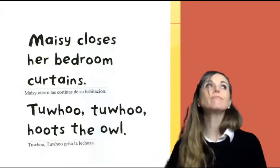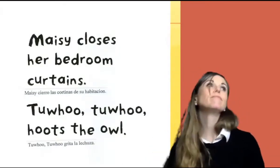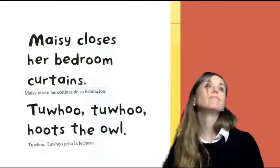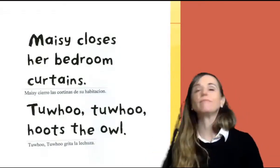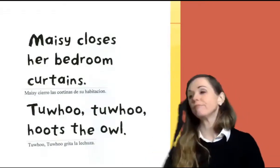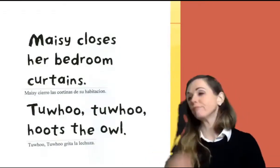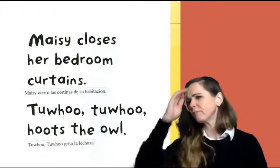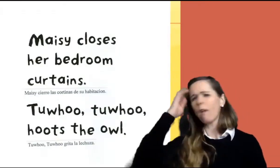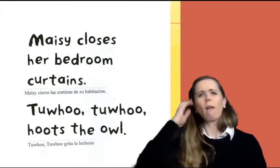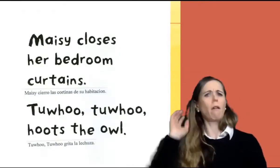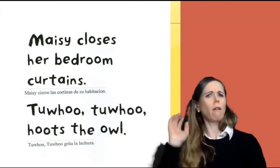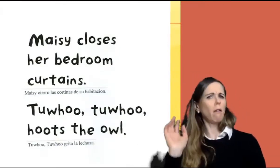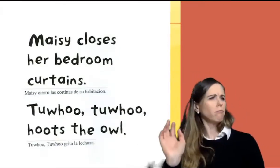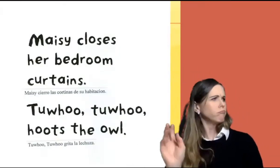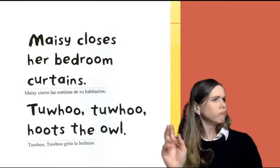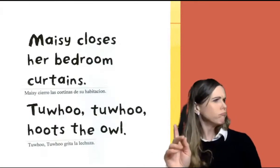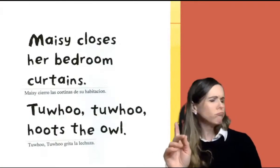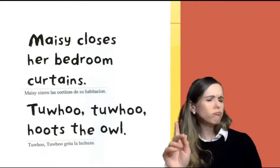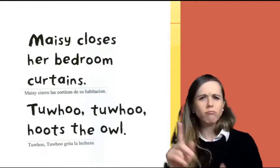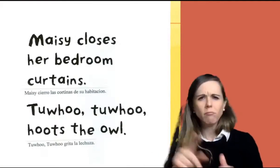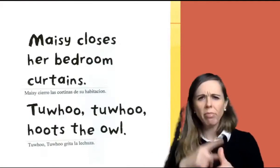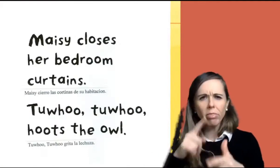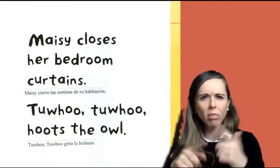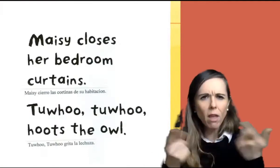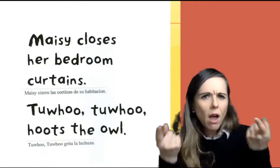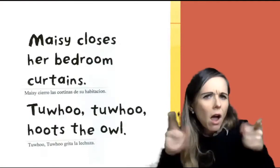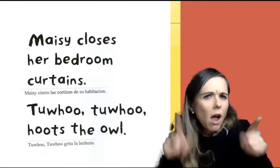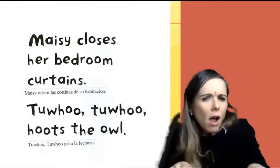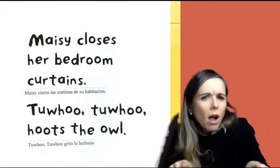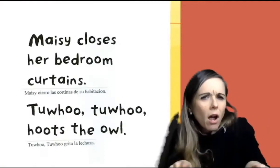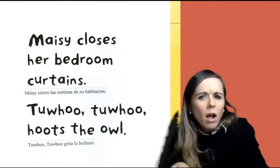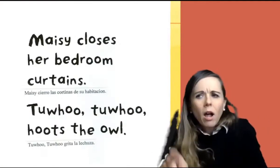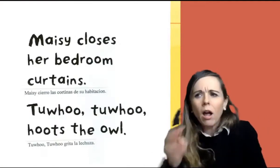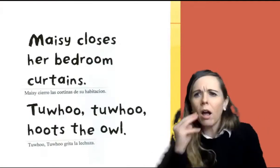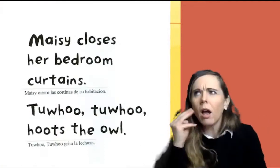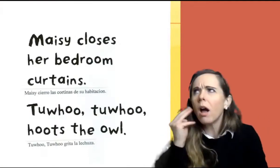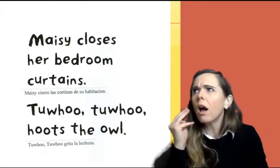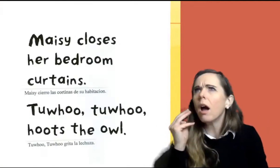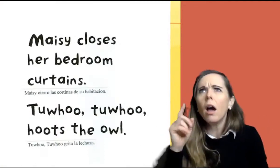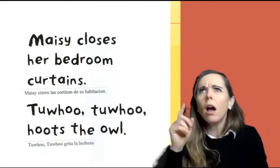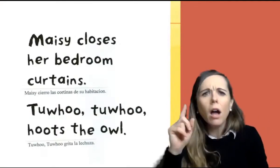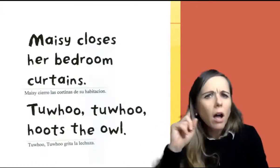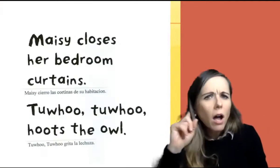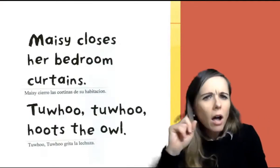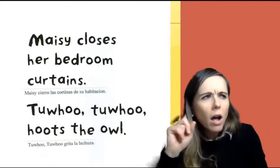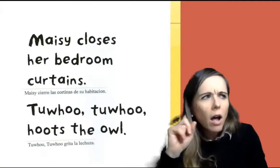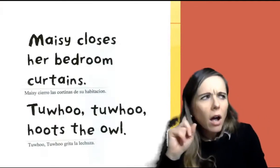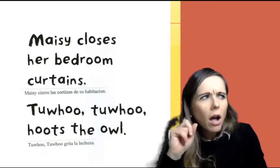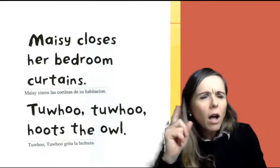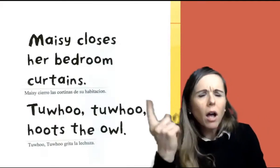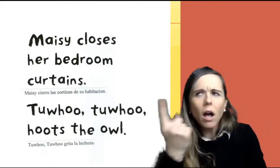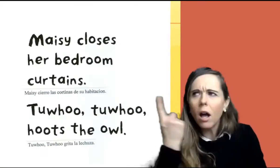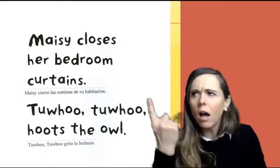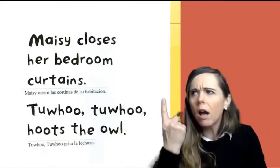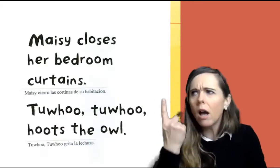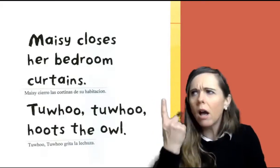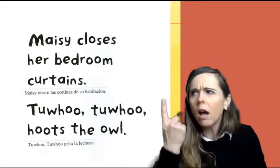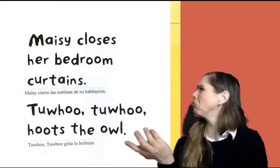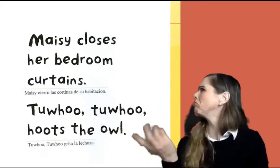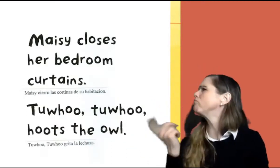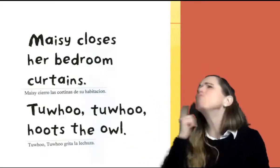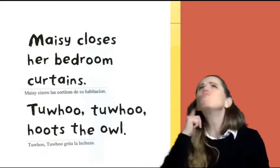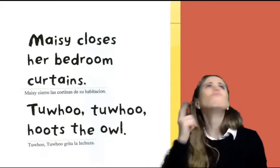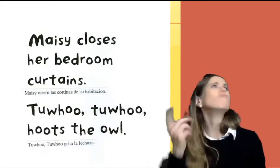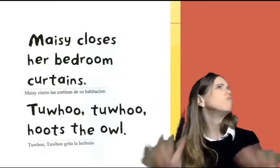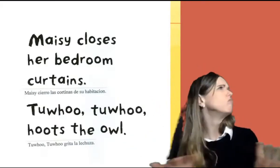She sets Panda on the windowsill. And then what happens? Maisy hears